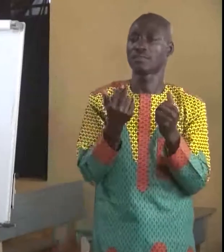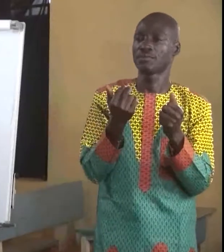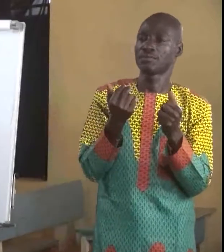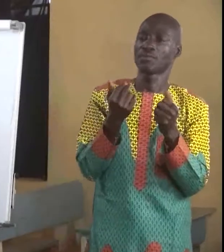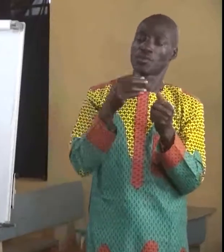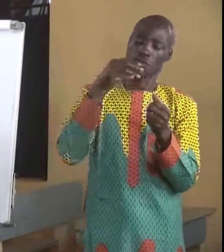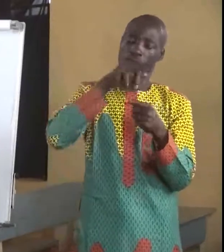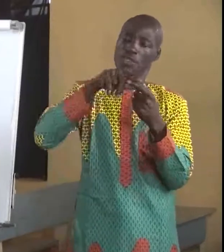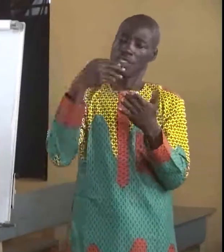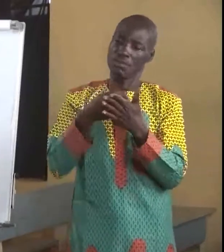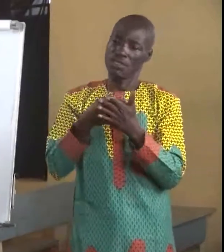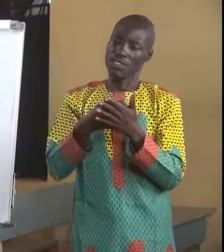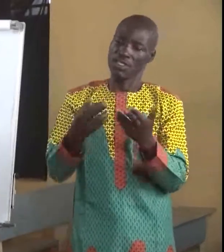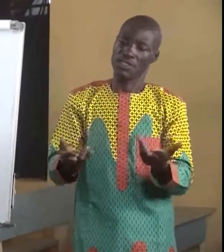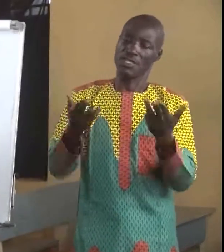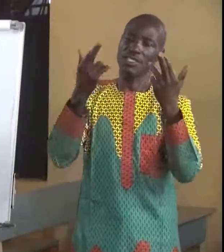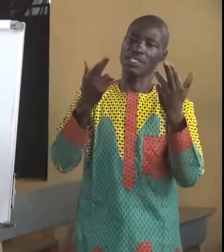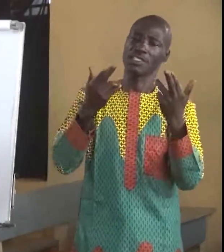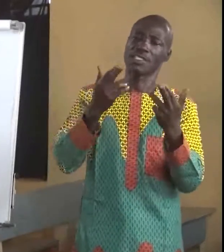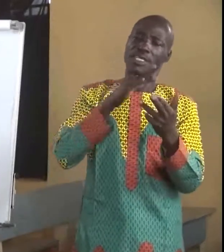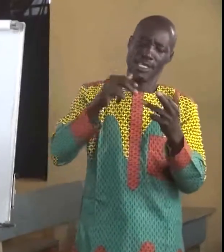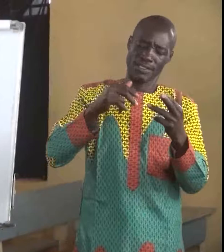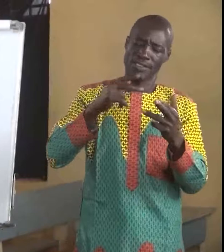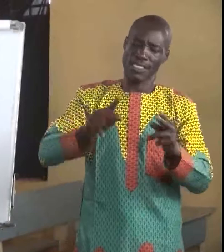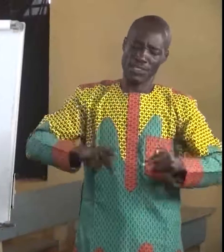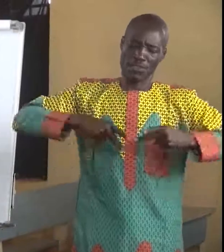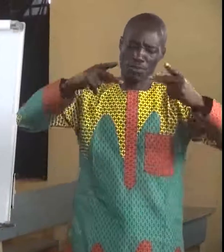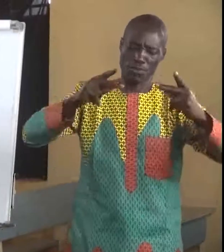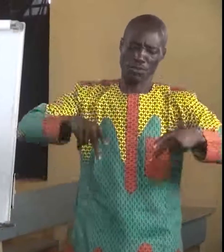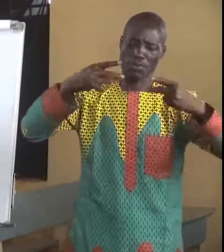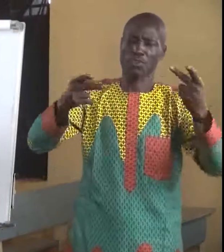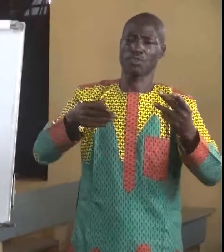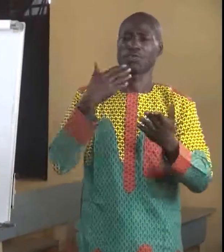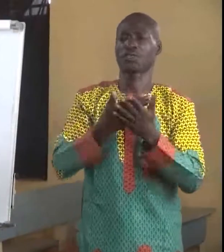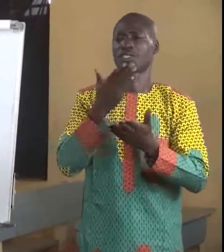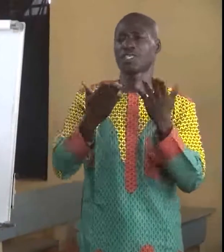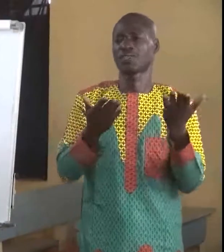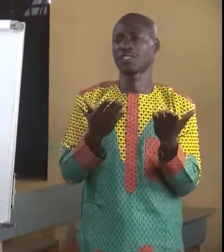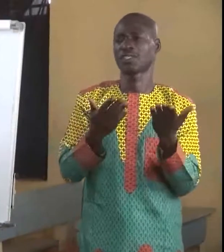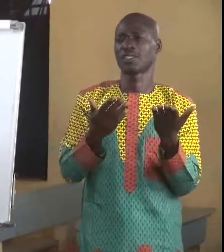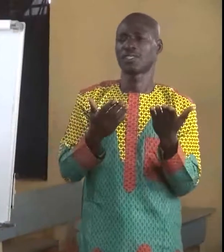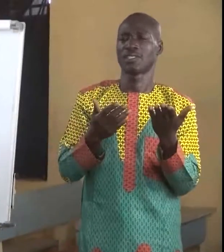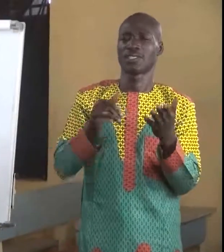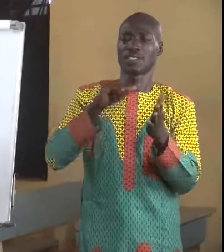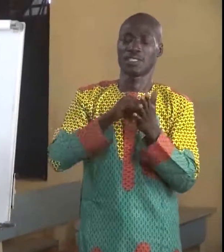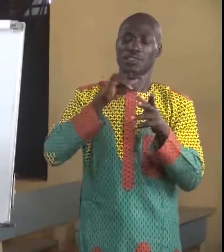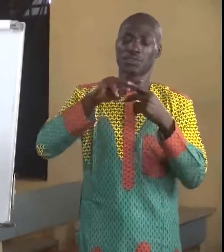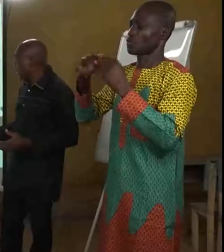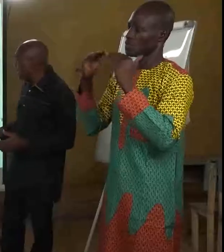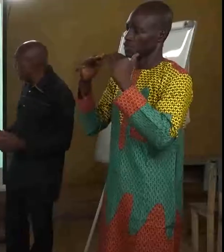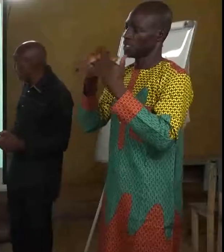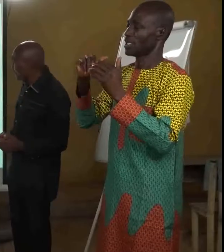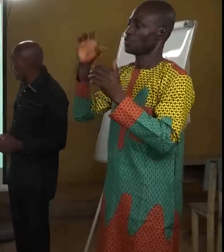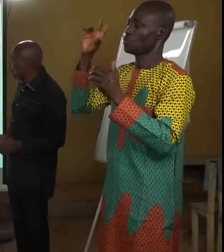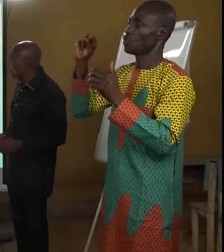as the money in circulation is rising, there is adequate provision or production of goods and services in order to equate